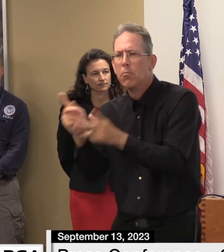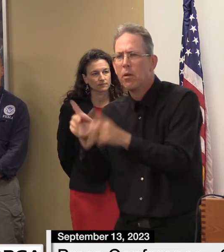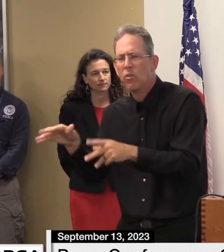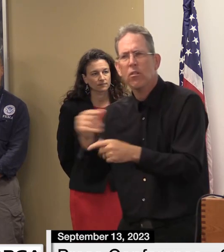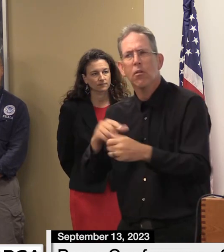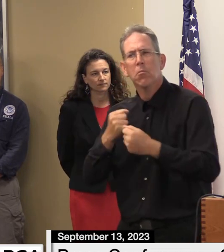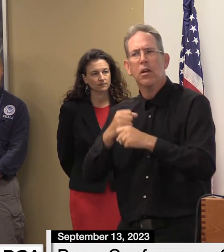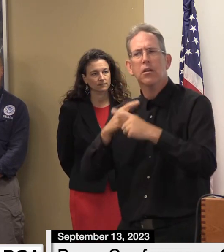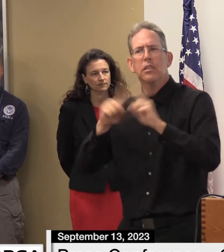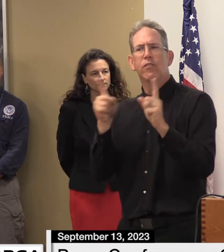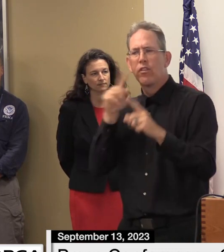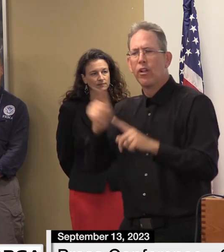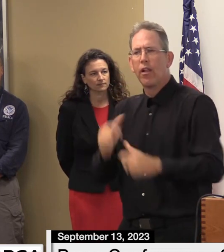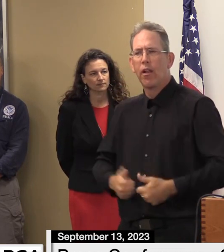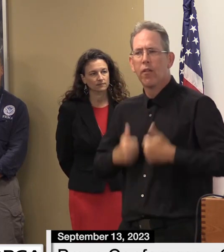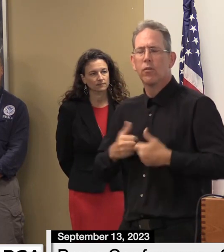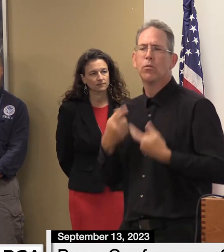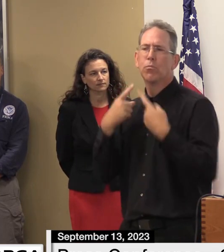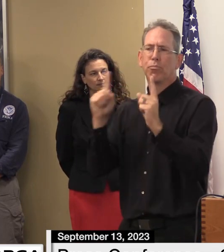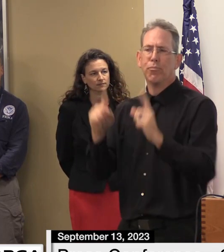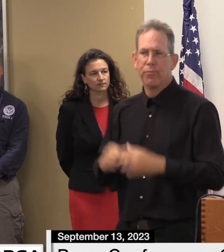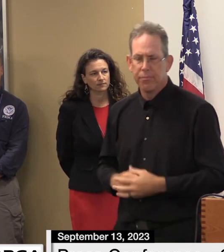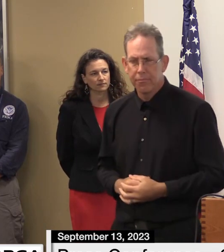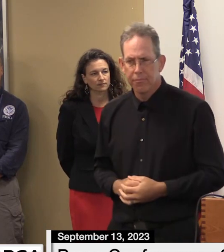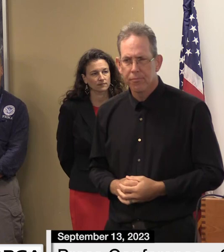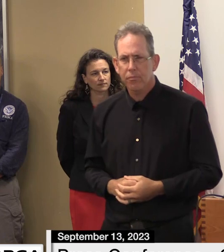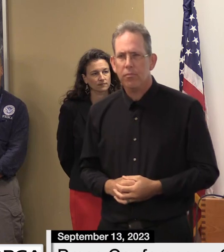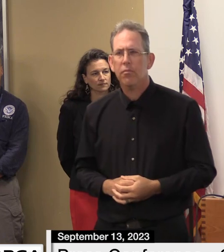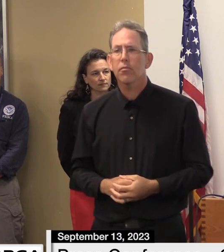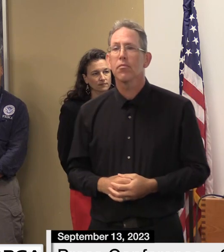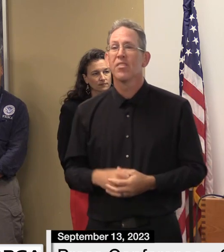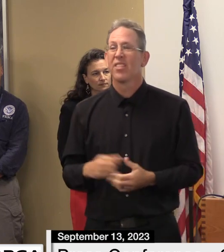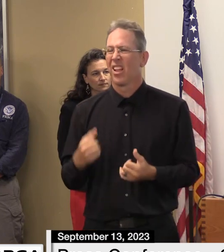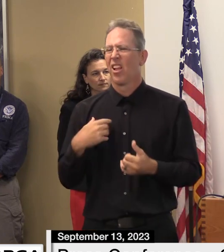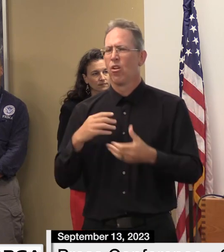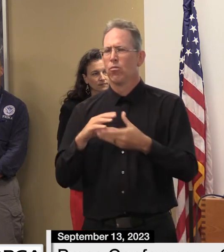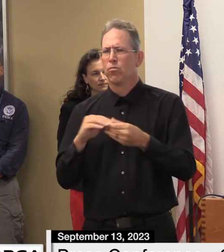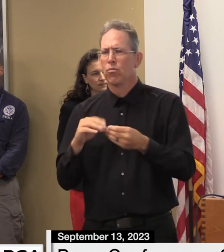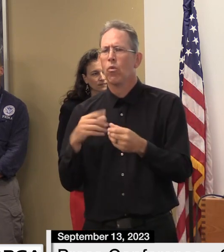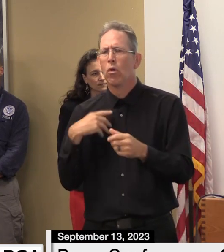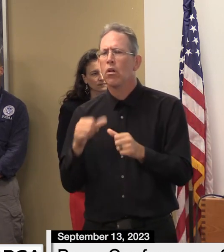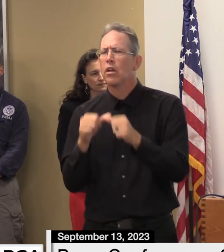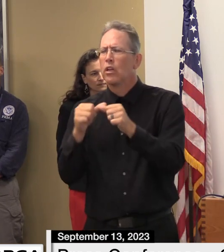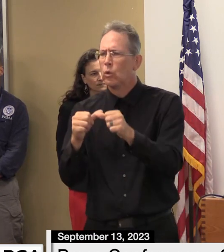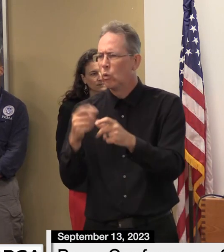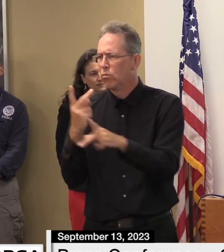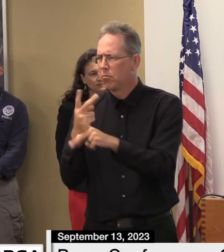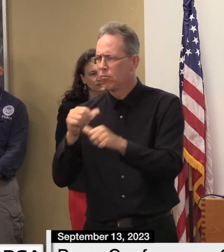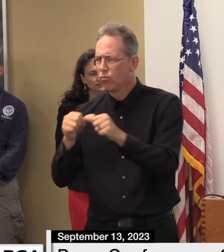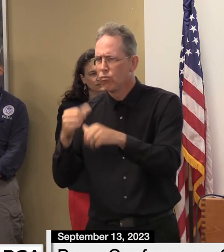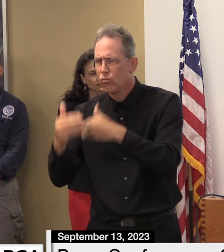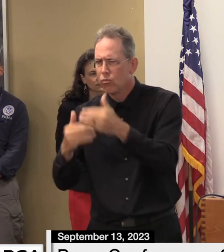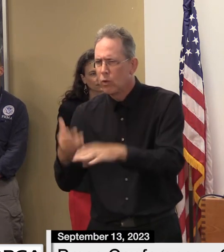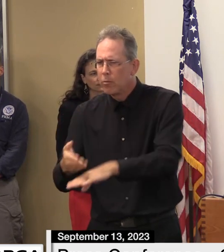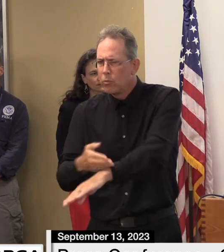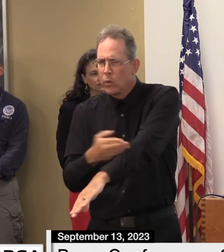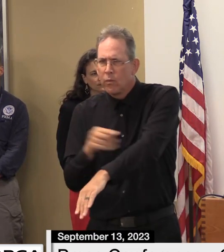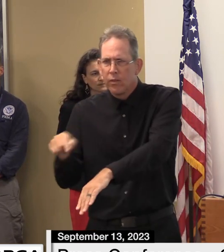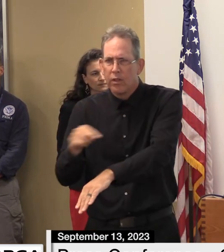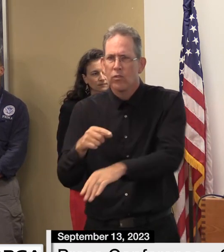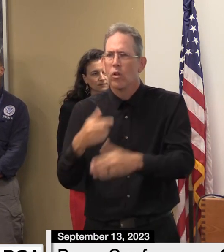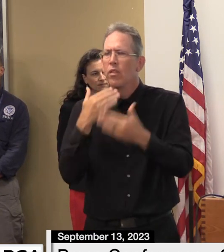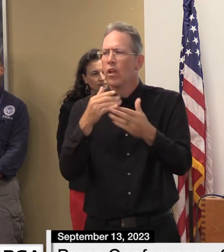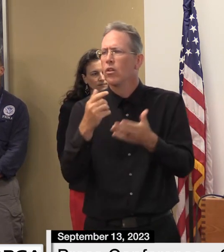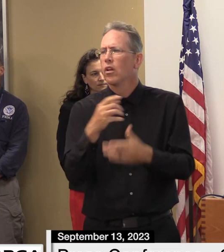we're here to talk about today will continue to move the needle. And I want to thank the Treasurer and his team for their collaboration with mine